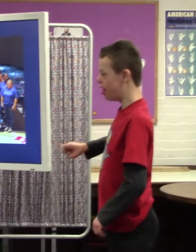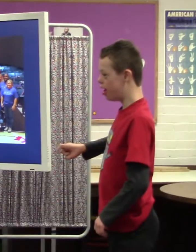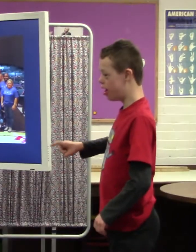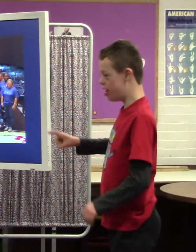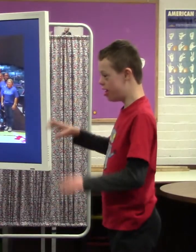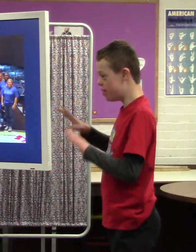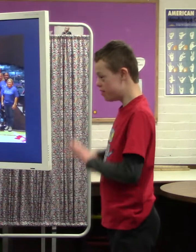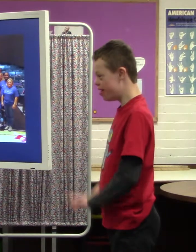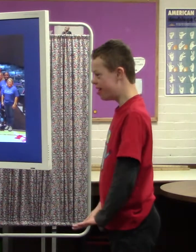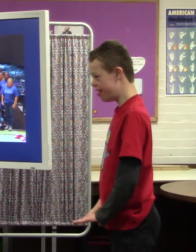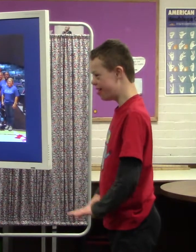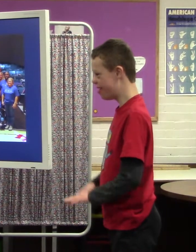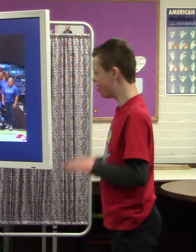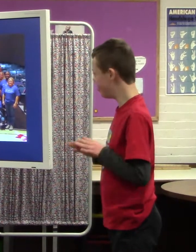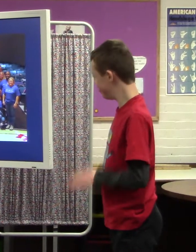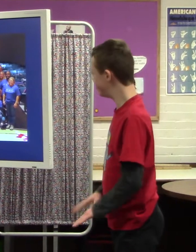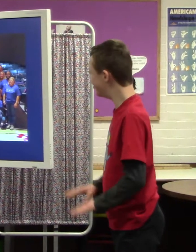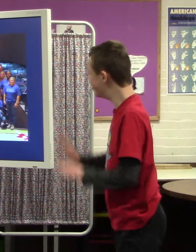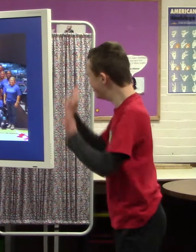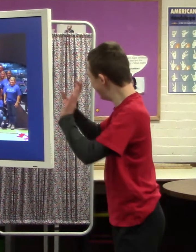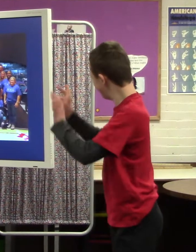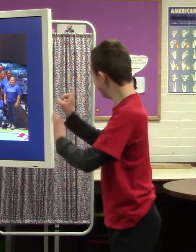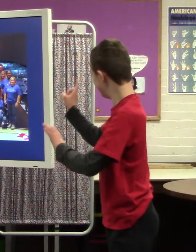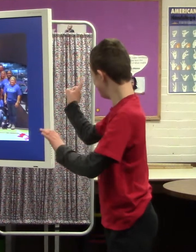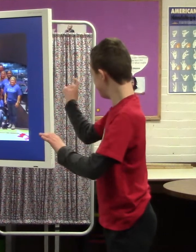Where? I'm coming down, okay.